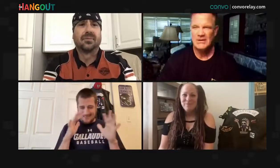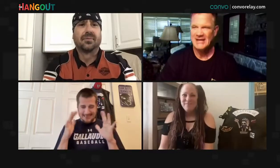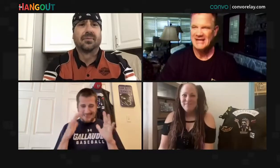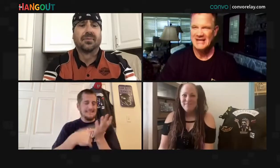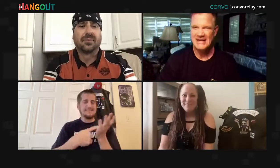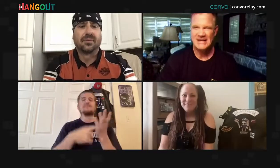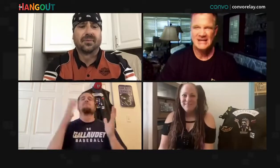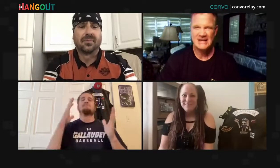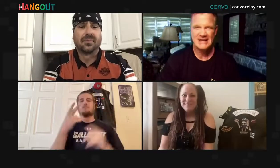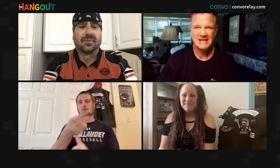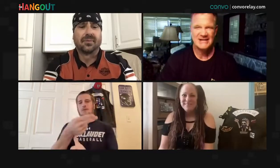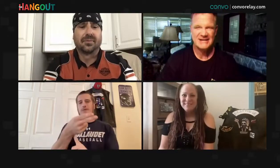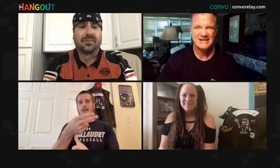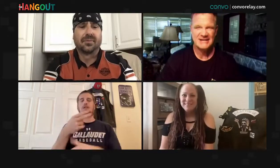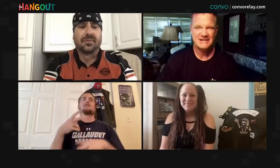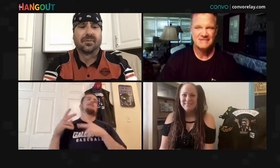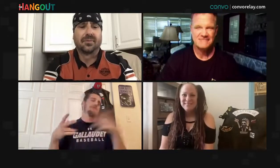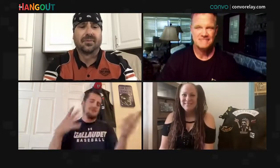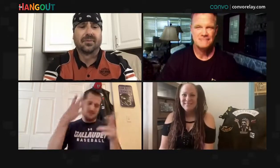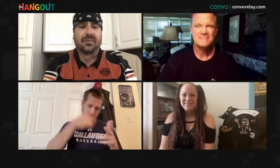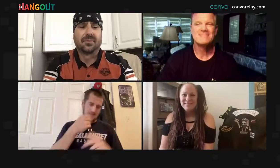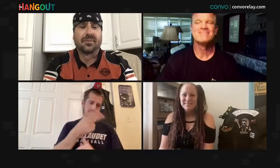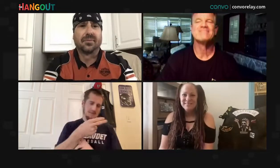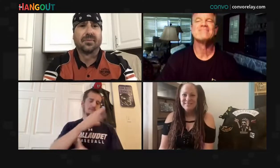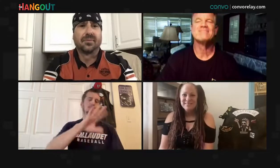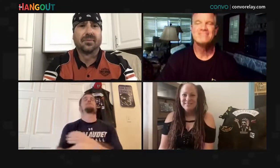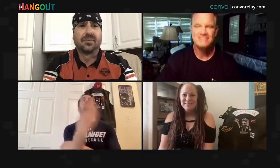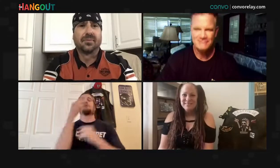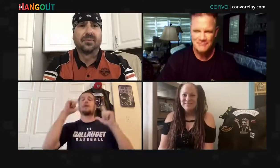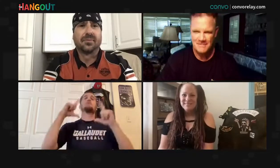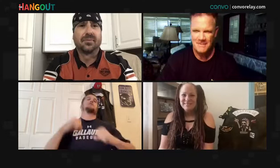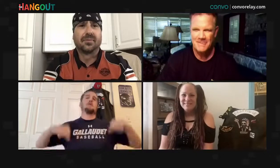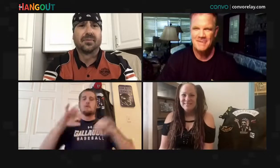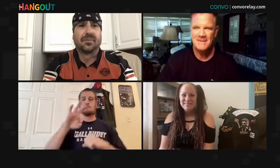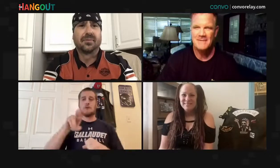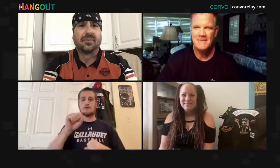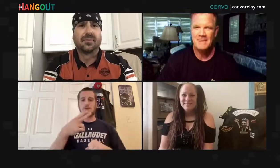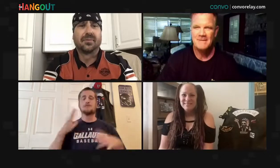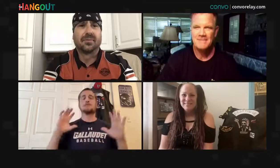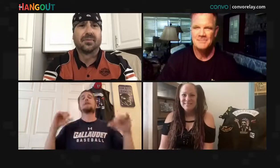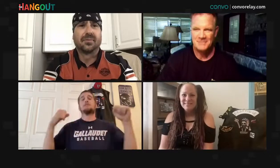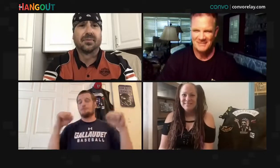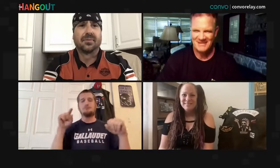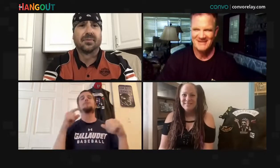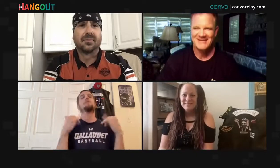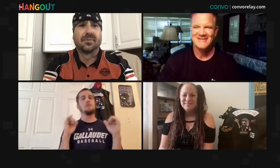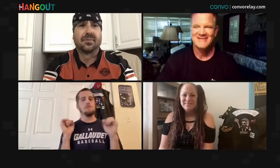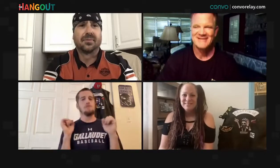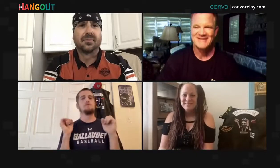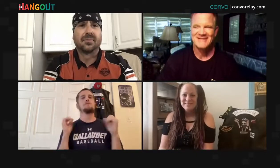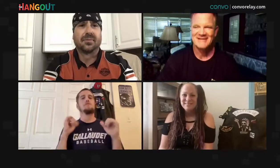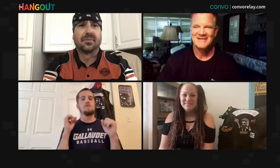is cold. And so we decided that we were going to go ahead and get a hotel and wake up, start